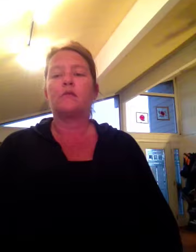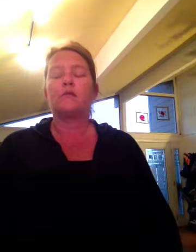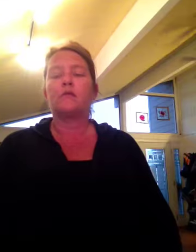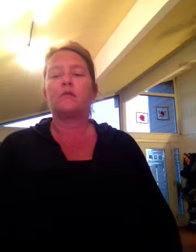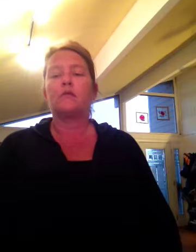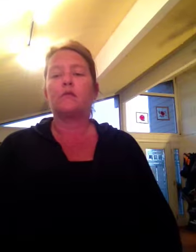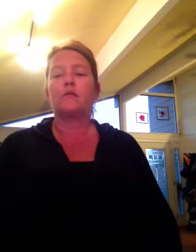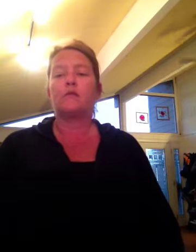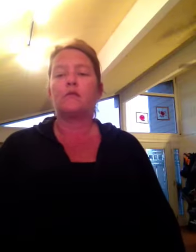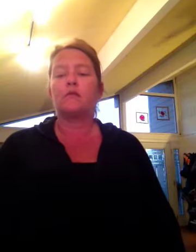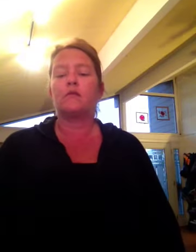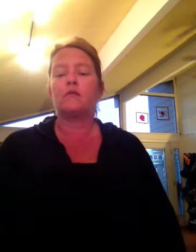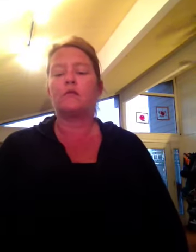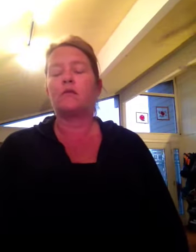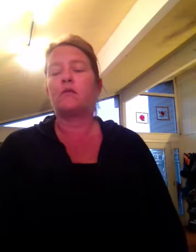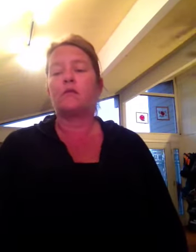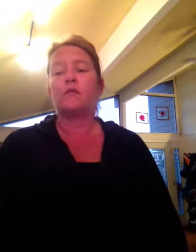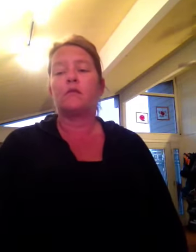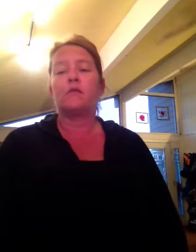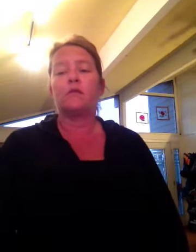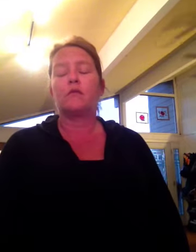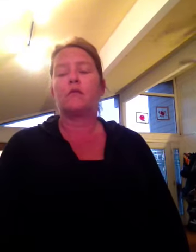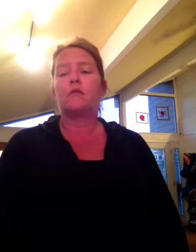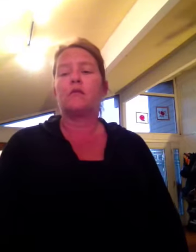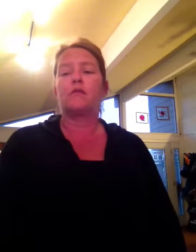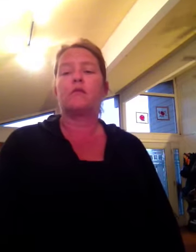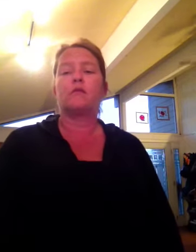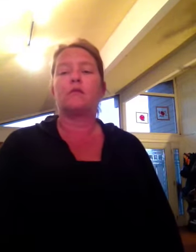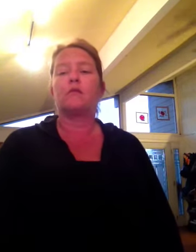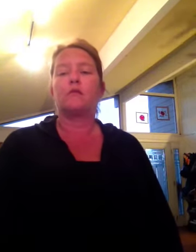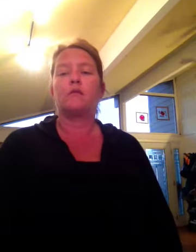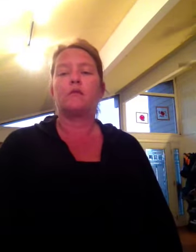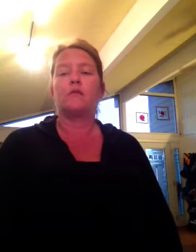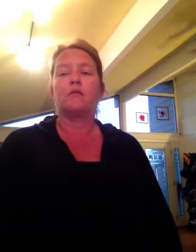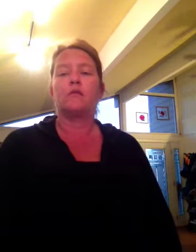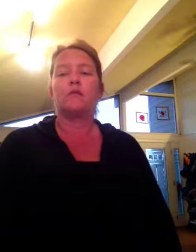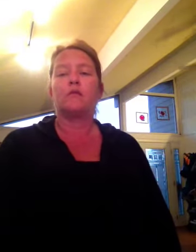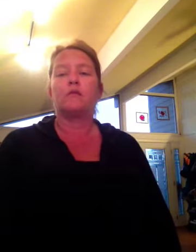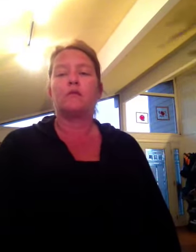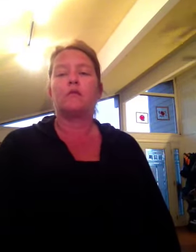he normally work or is he just out of work for medical reasons right now?